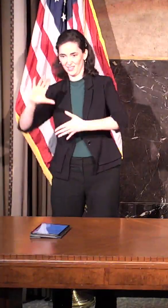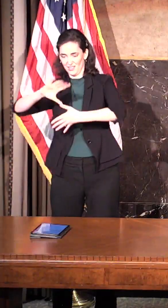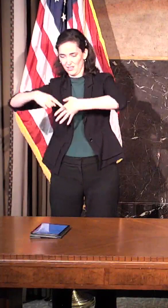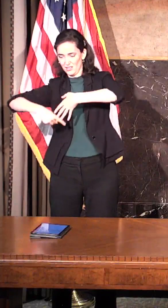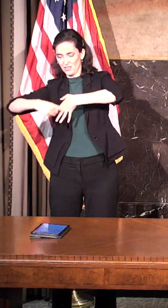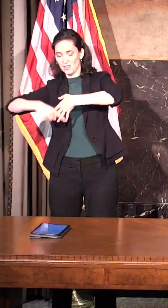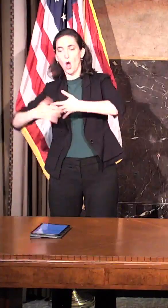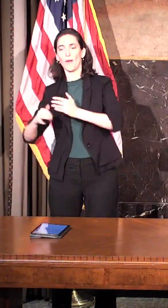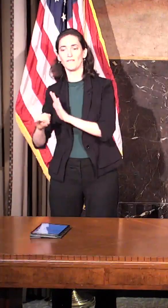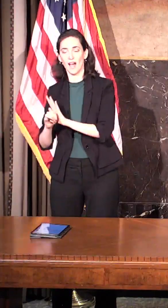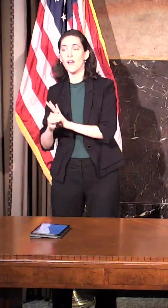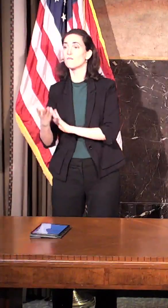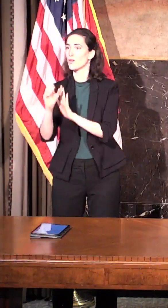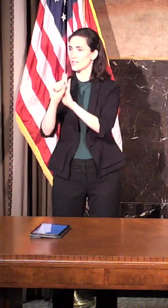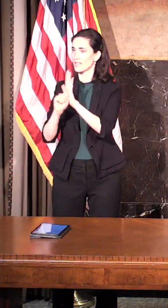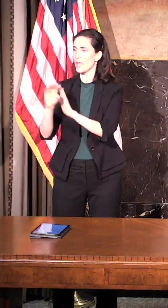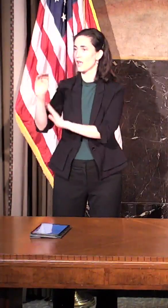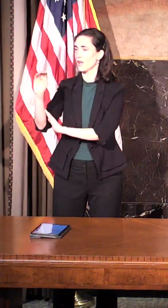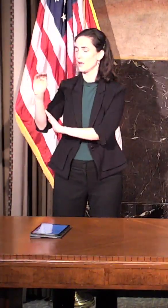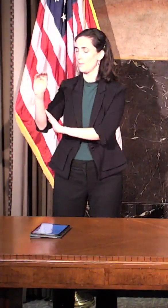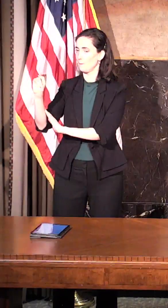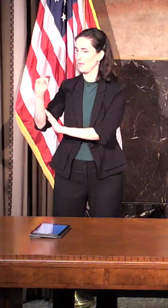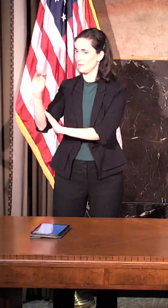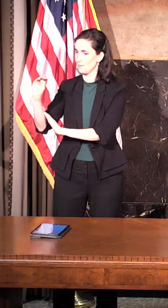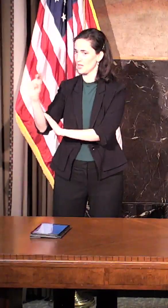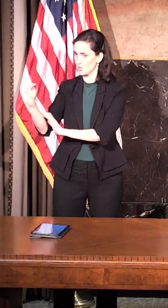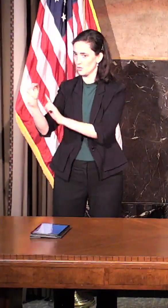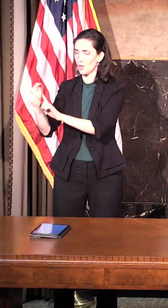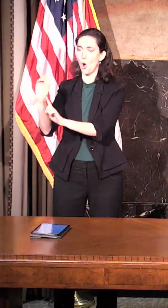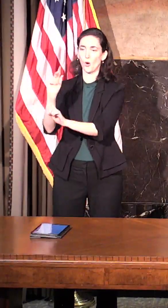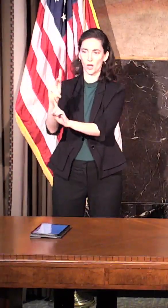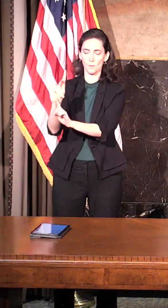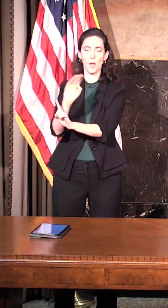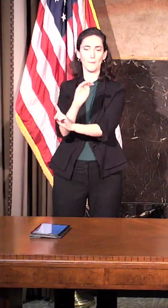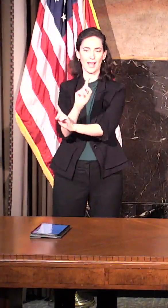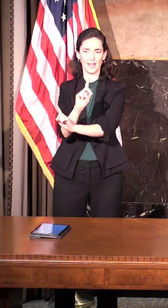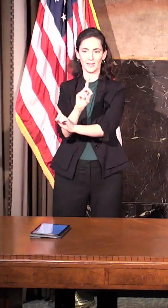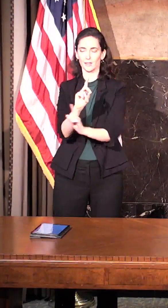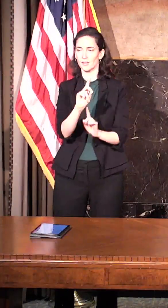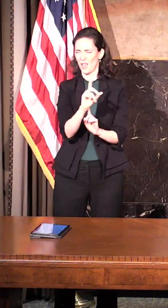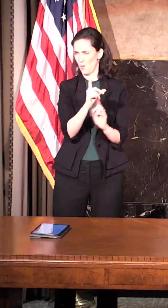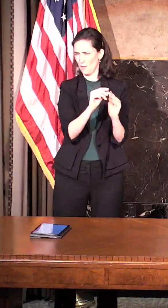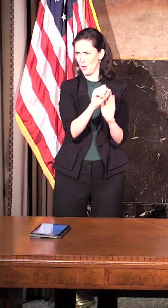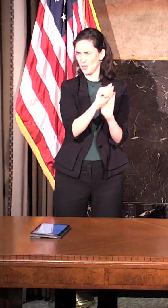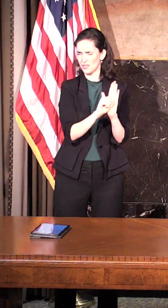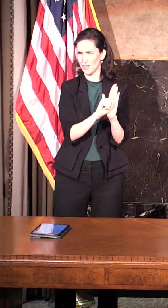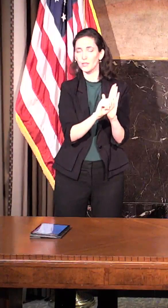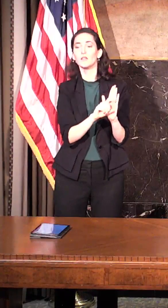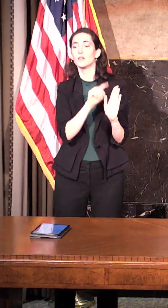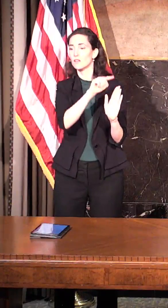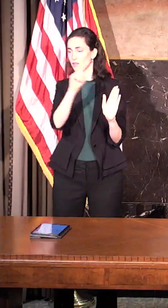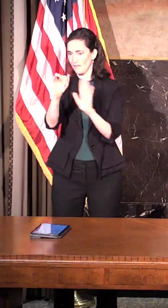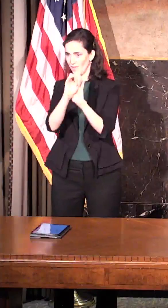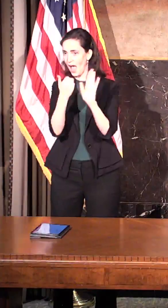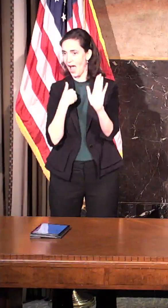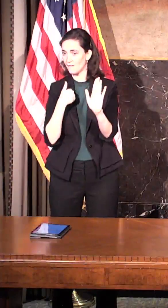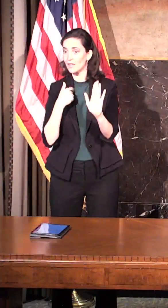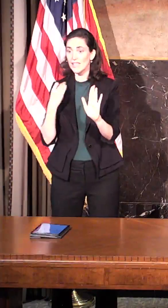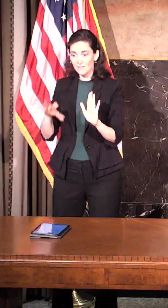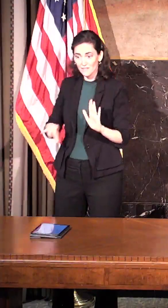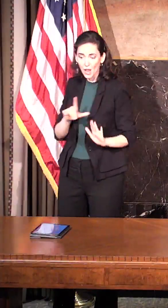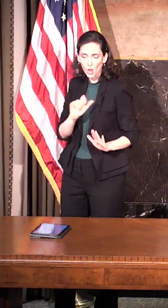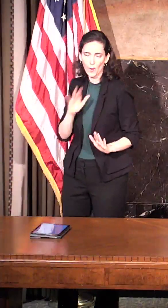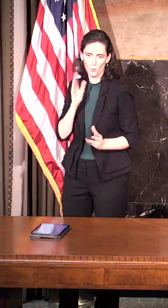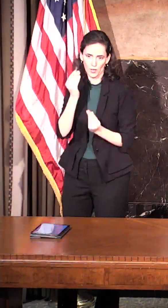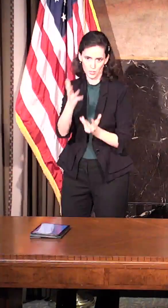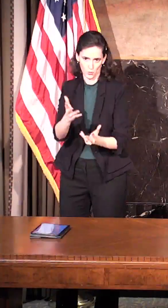states, Minnesota, Oklahoma, Maryland, and Florida. We'll let you know if any of that changes. So again, very encouraged about the Johnson &